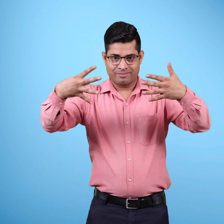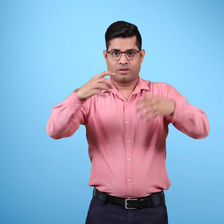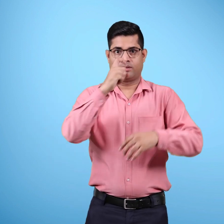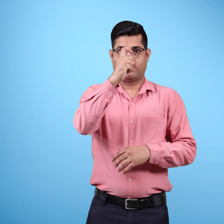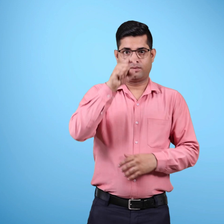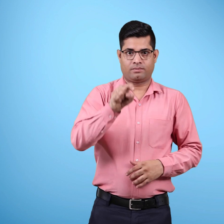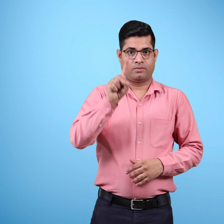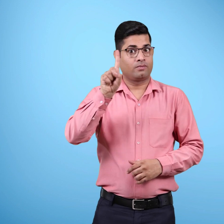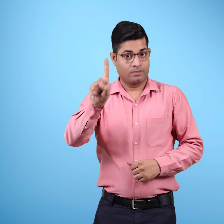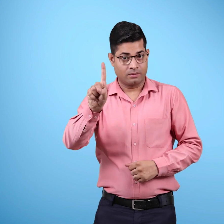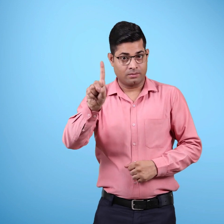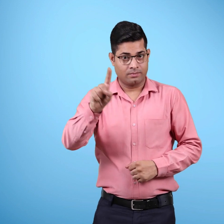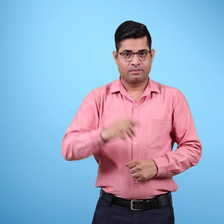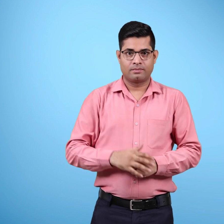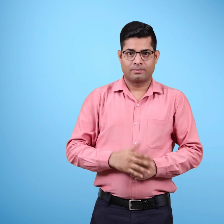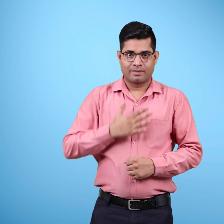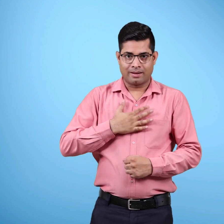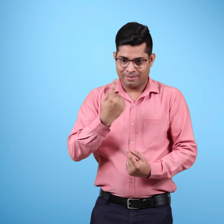Table 7.1.